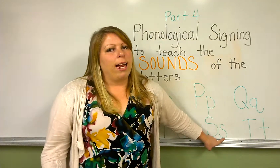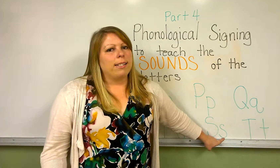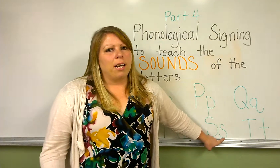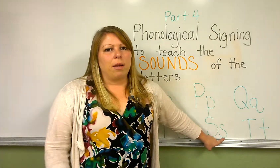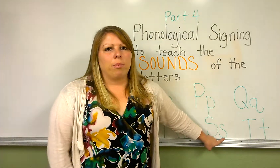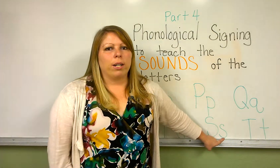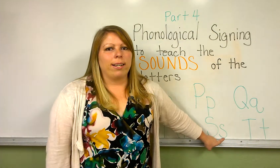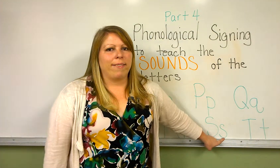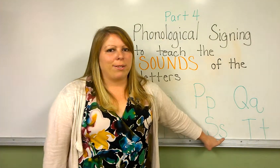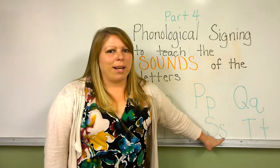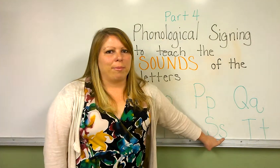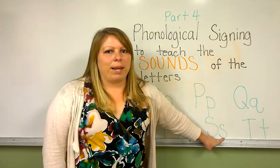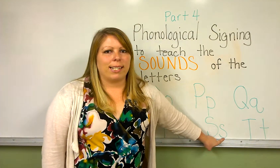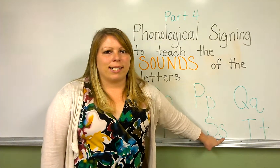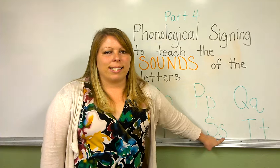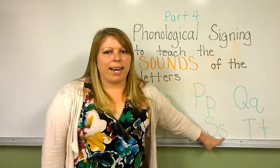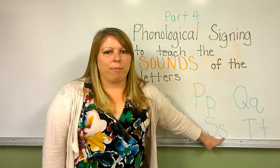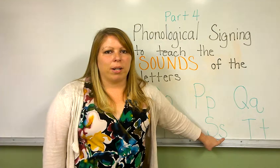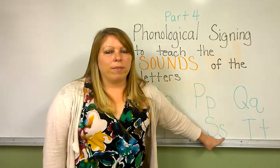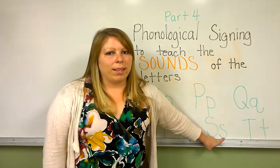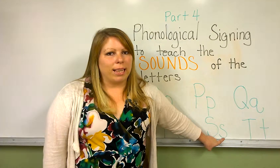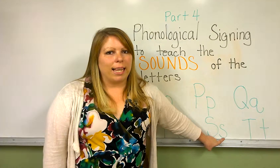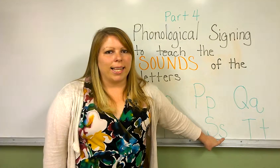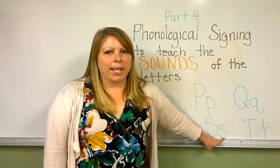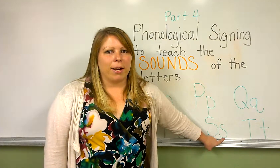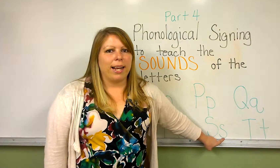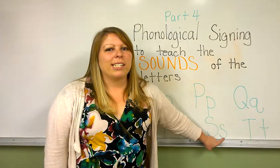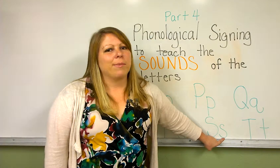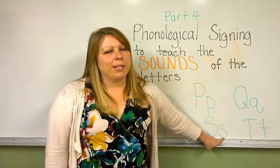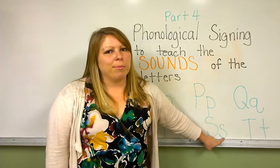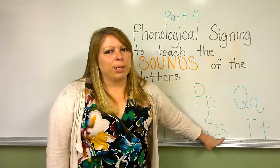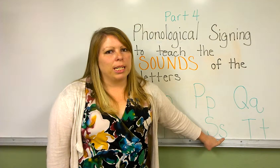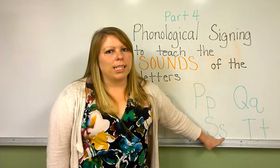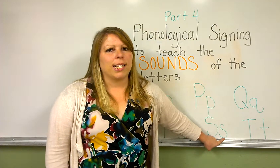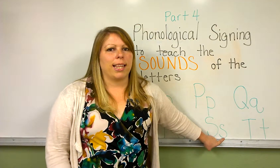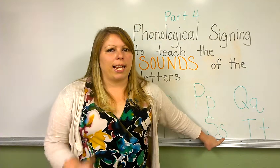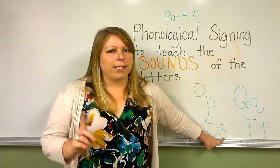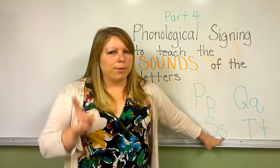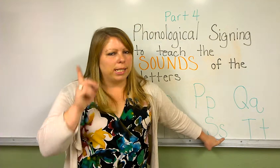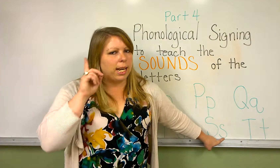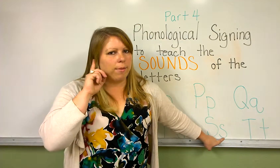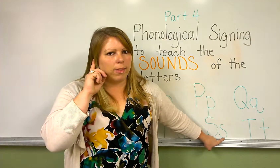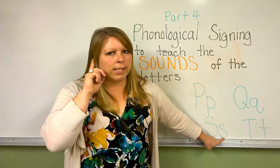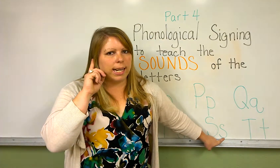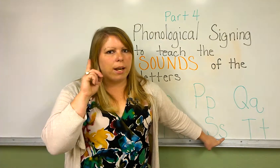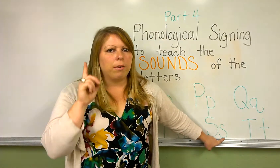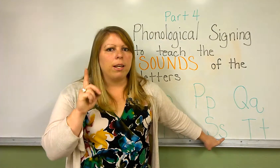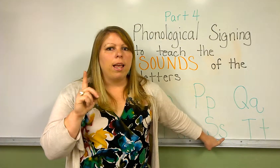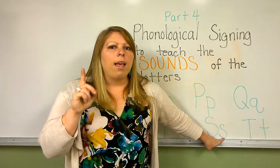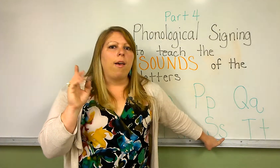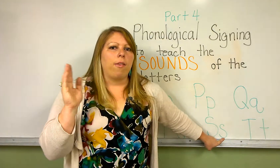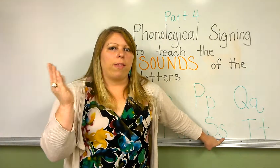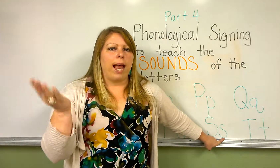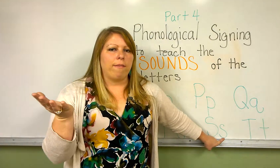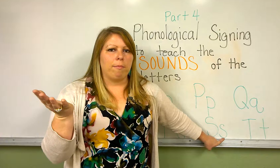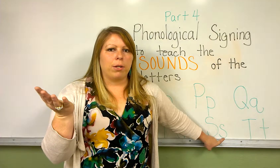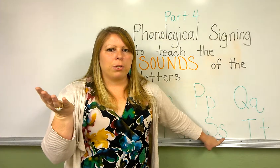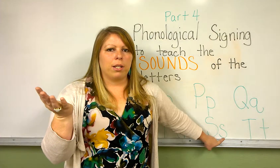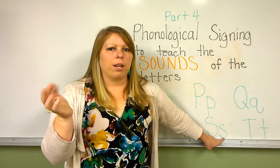It's not important if the child makes the sign perfectly like the letter S. What's important is that they associate it with the sound, that they have a motion to go